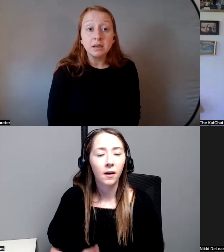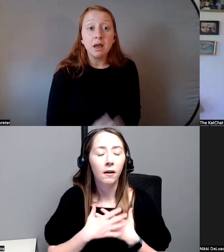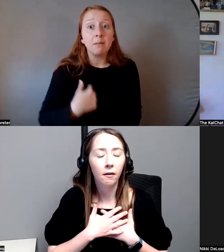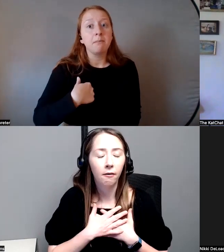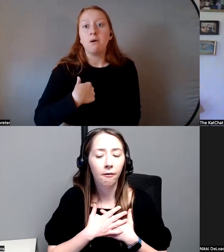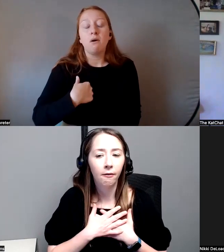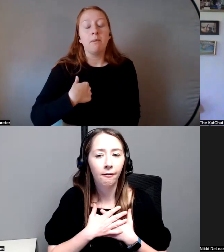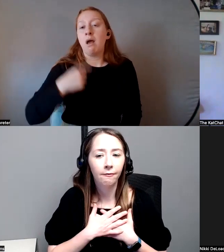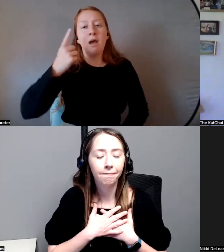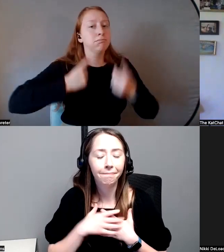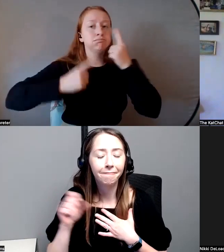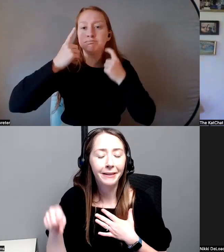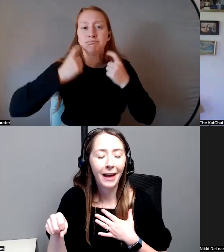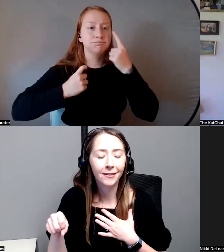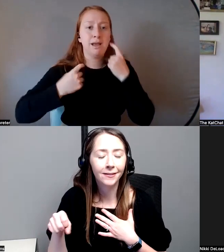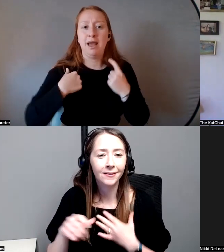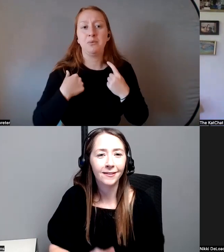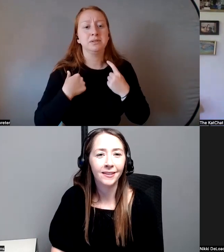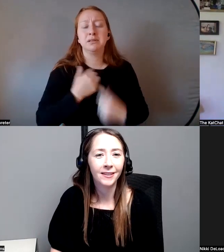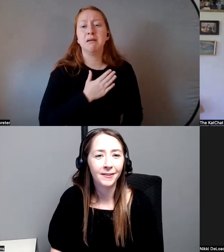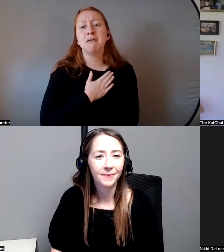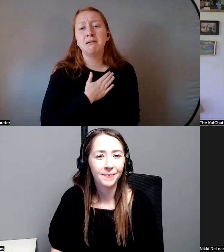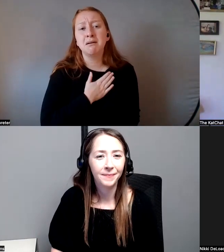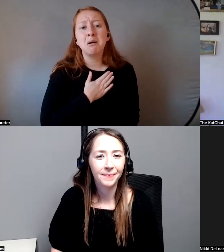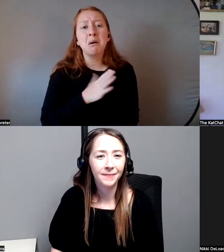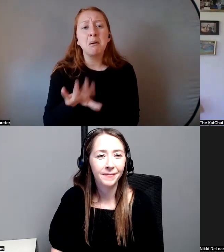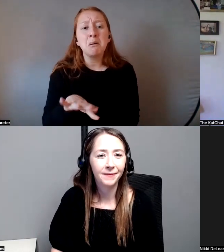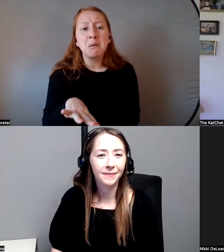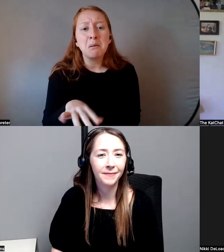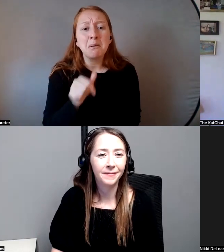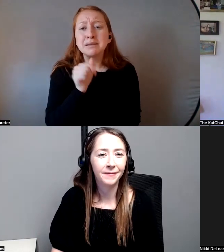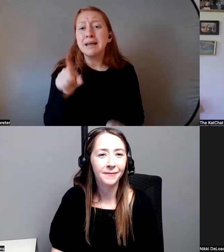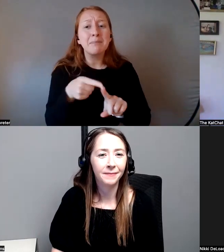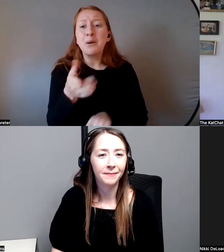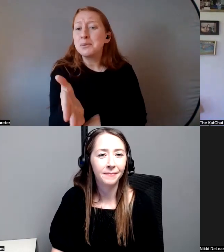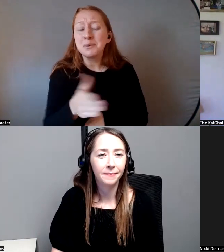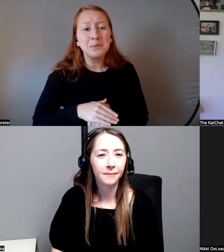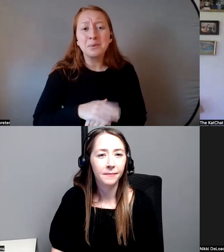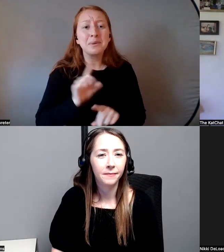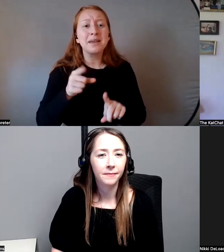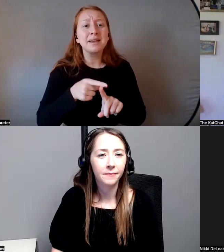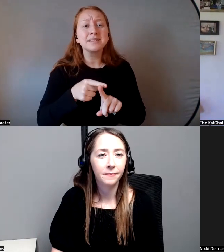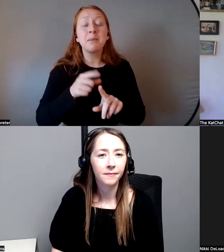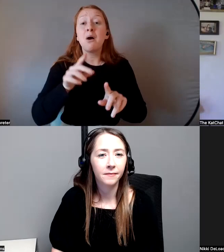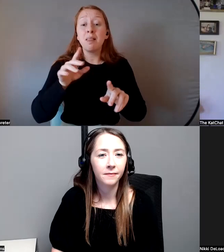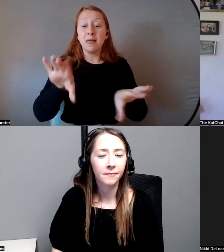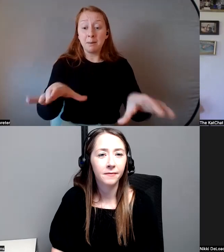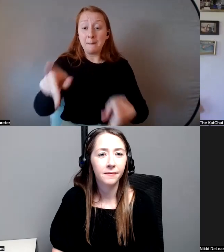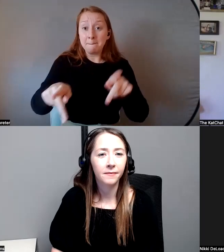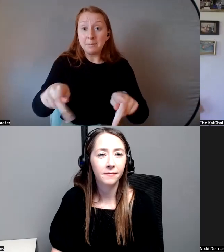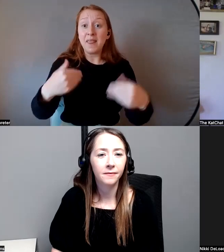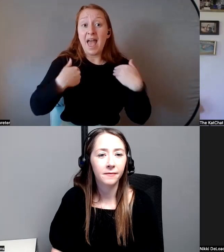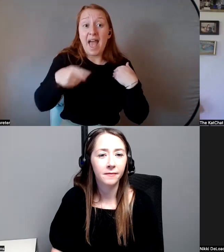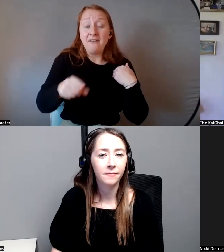that library part. I was like, oh, honey, the book is not about you, sweetie. It's about people who had it, not